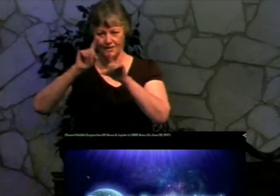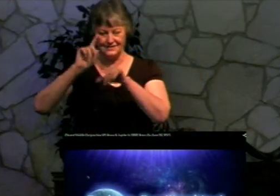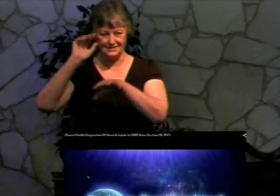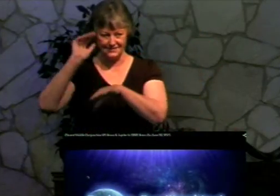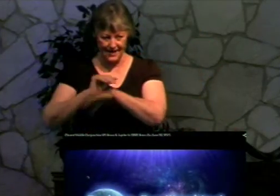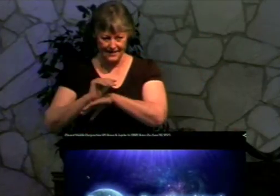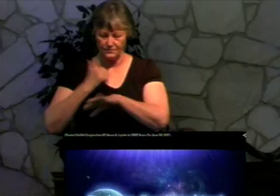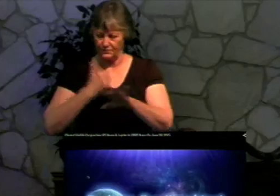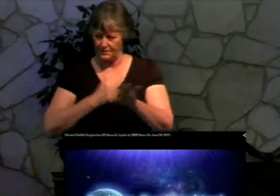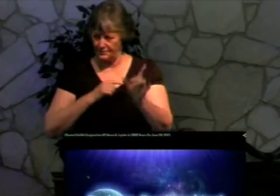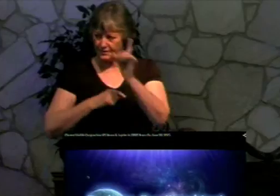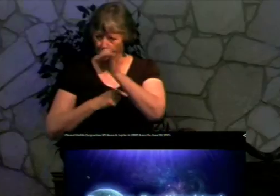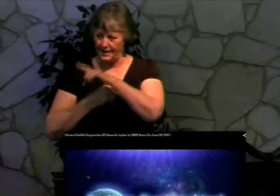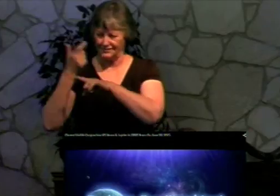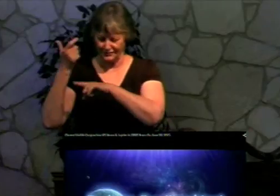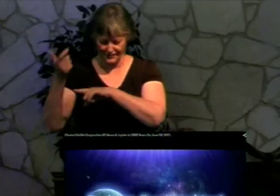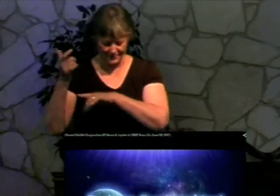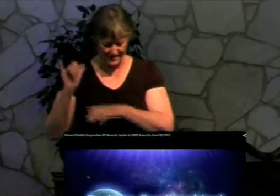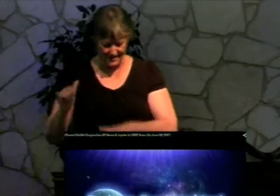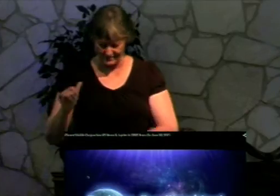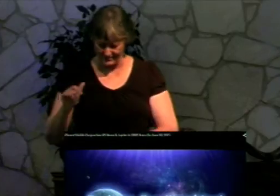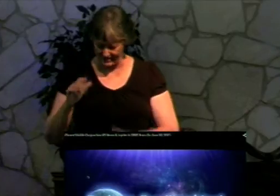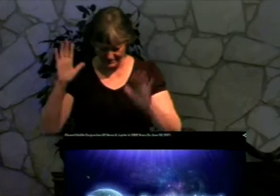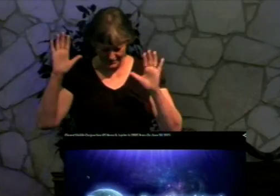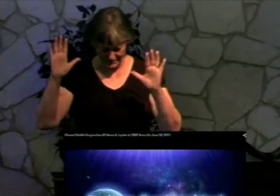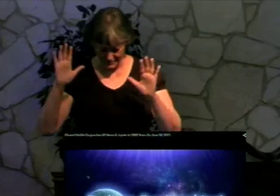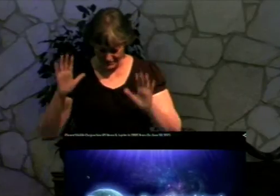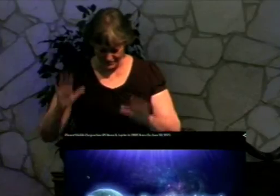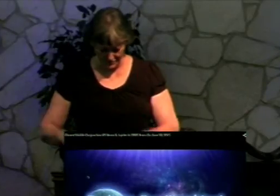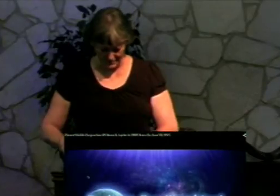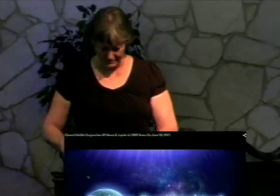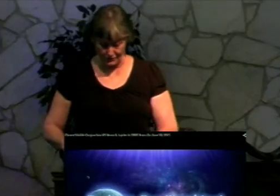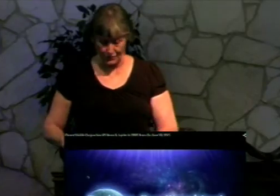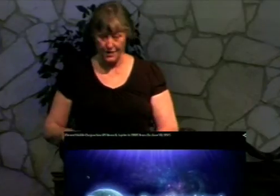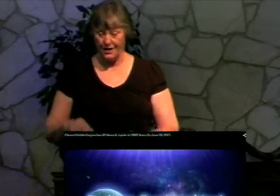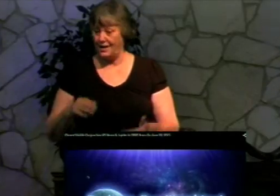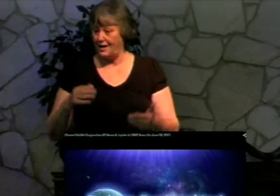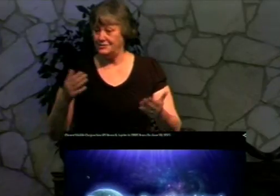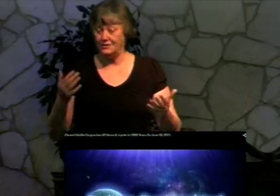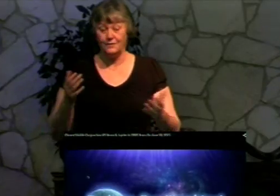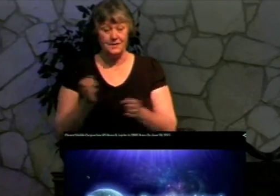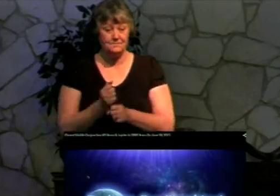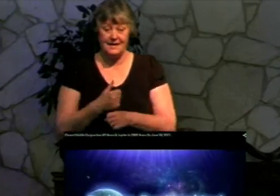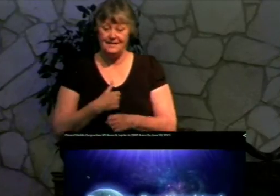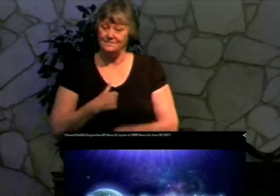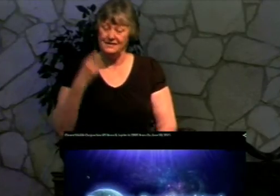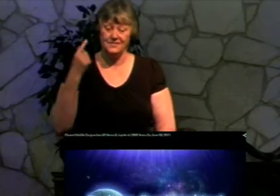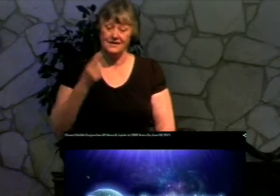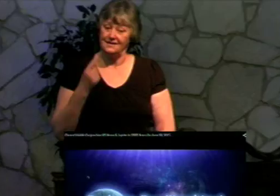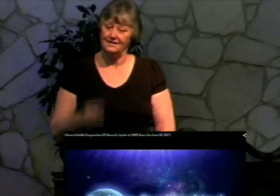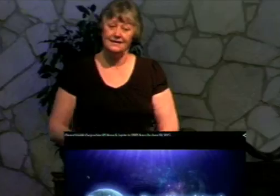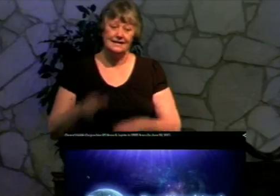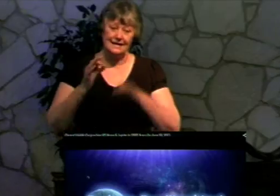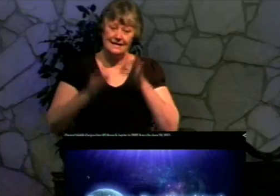is tonight. We will go out and look at that, and that will be wonderful. You know, it makes me think, if